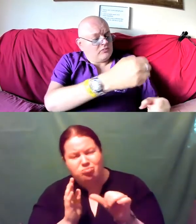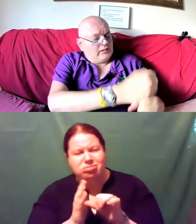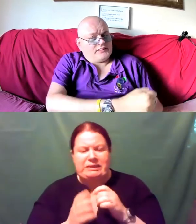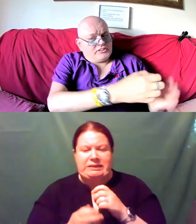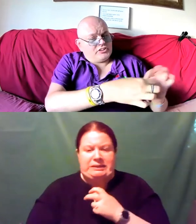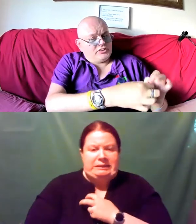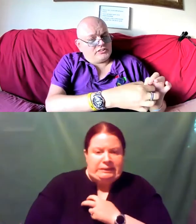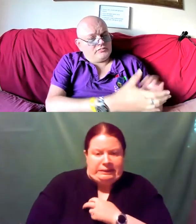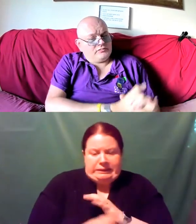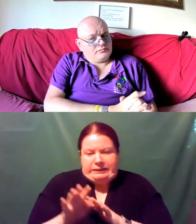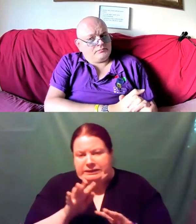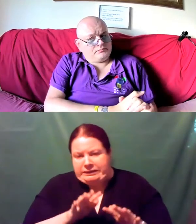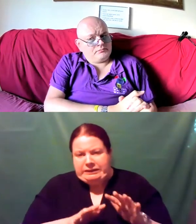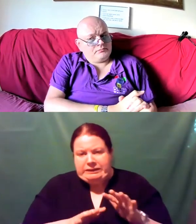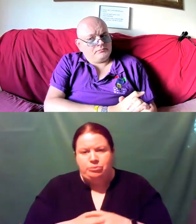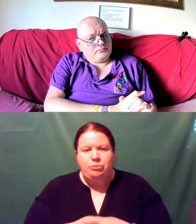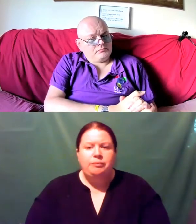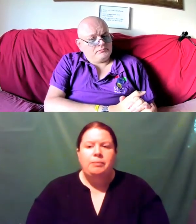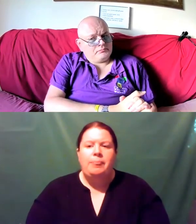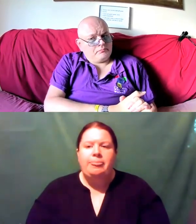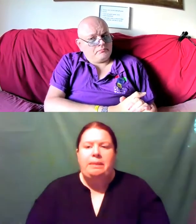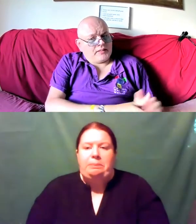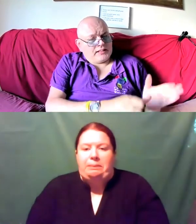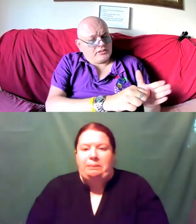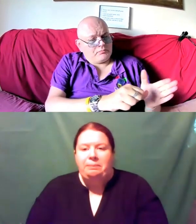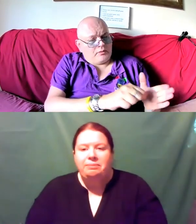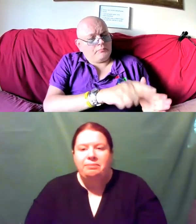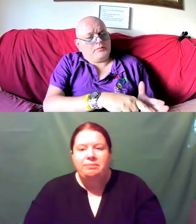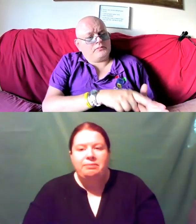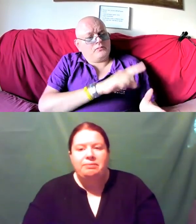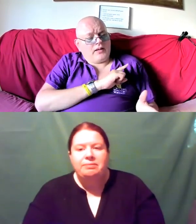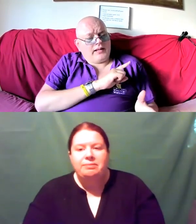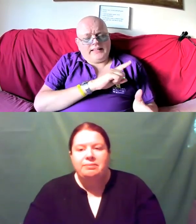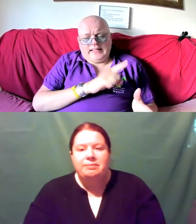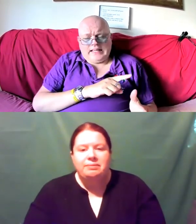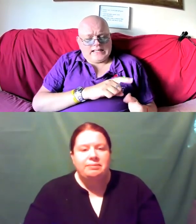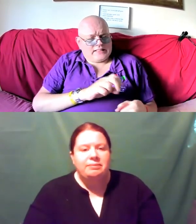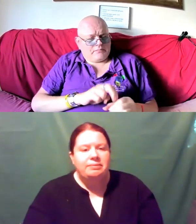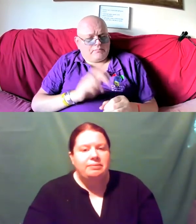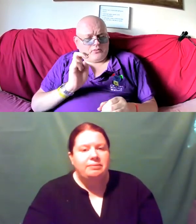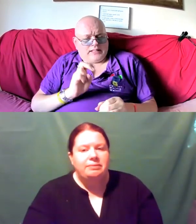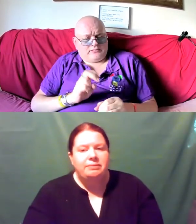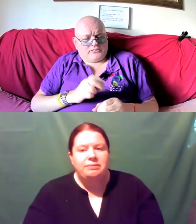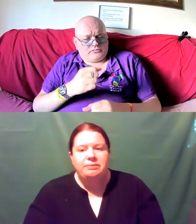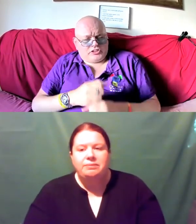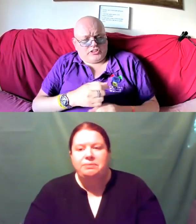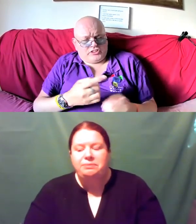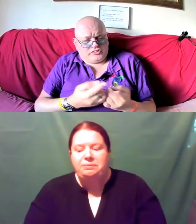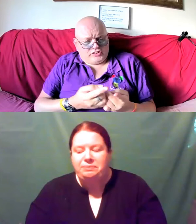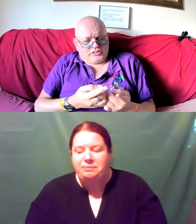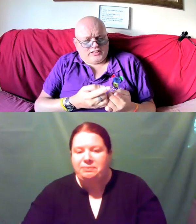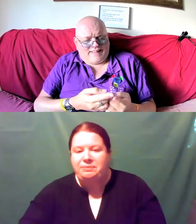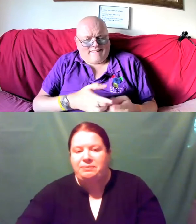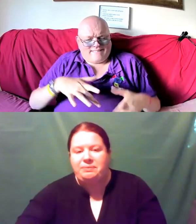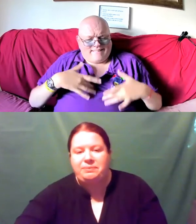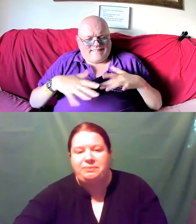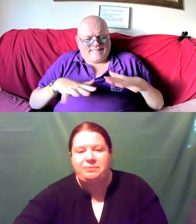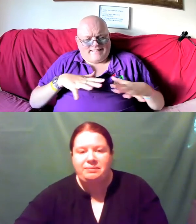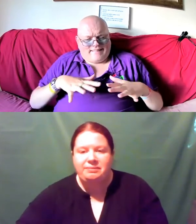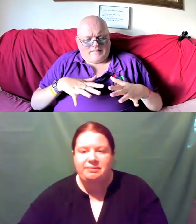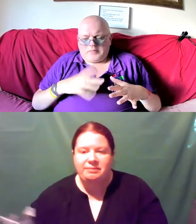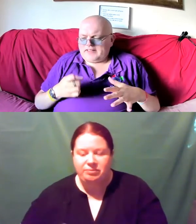because having left seminary, I went away from church for a while. And it was during that time that I started to feel maybe drawn back